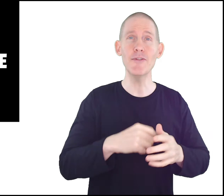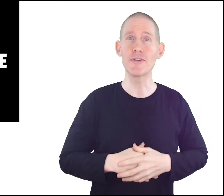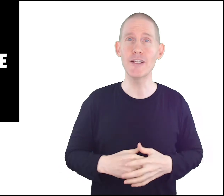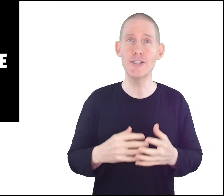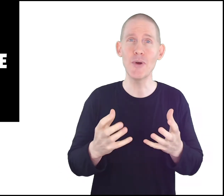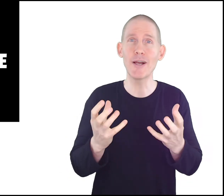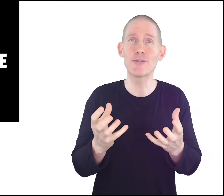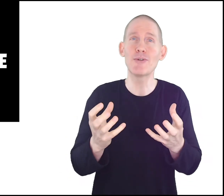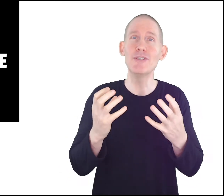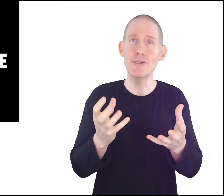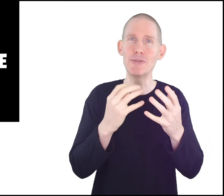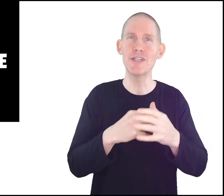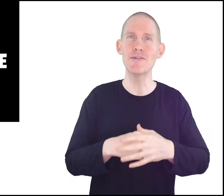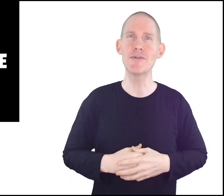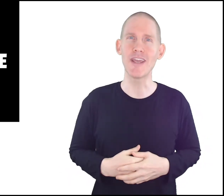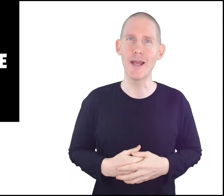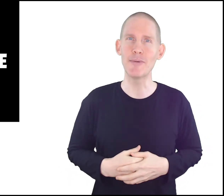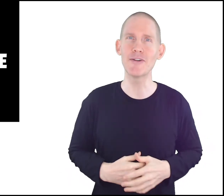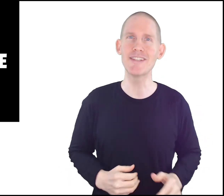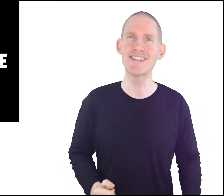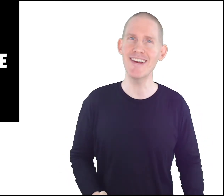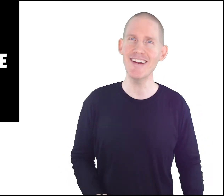get you actually using the vocabulary signs.